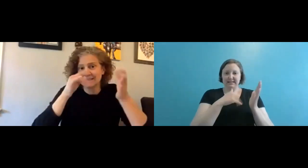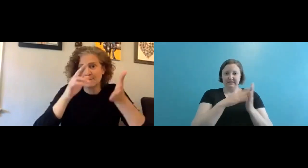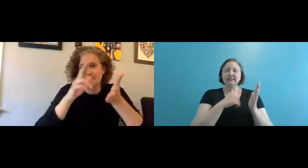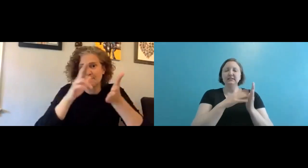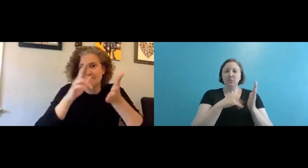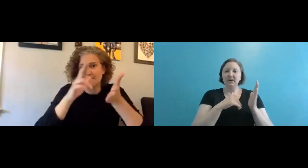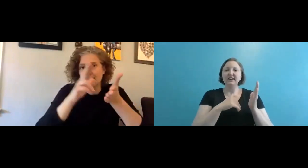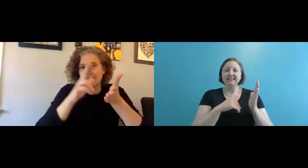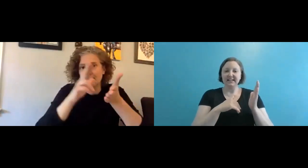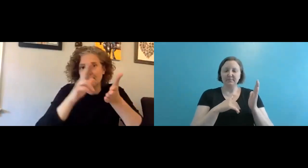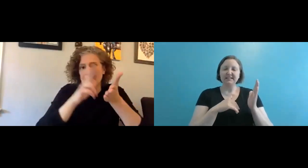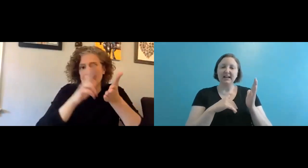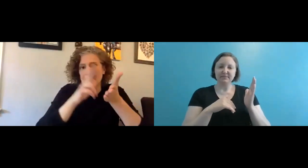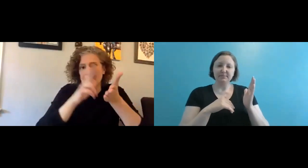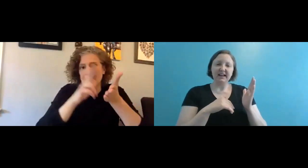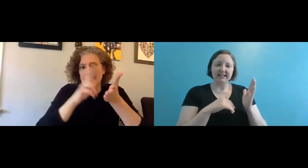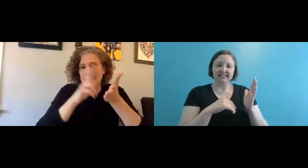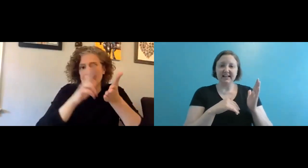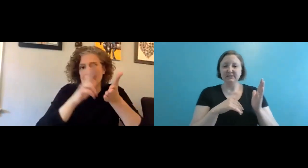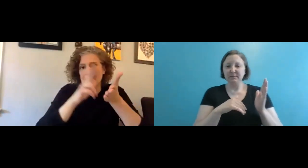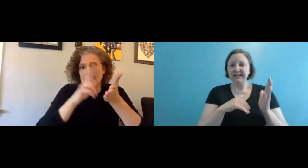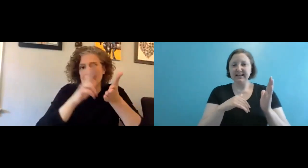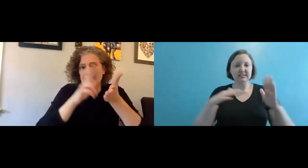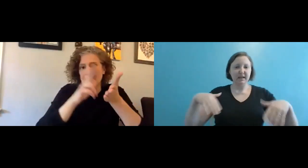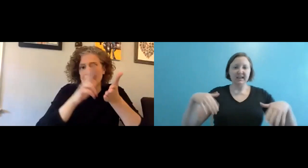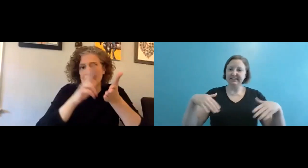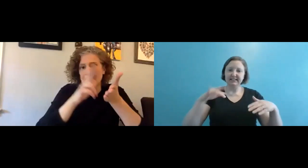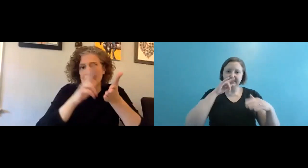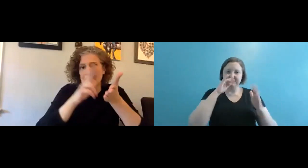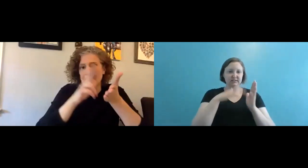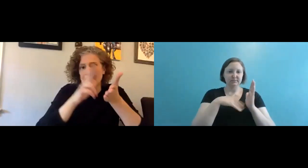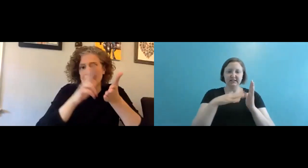Where did I stop? I stopped at painting. Did I explain kids painting?